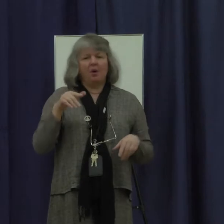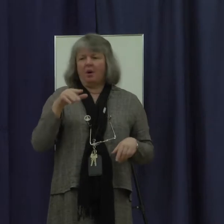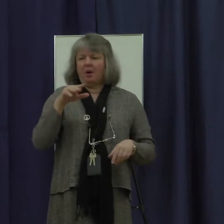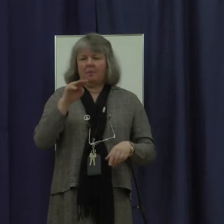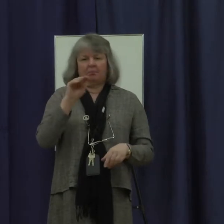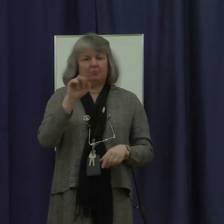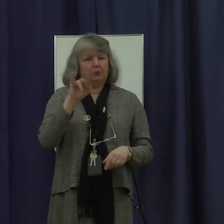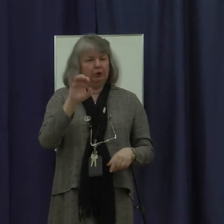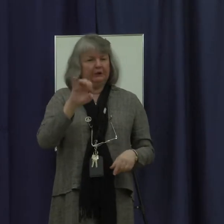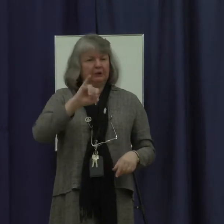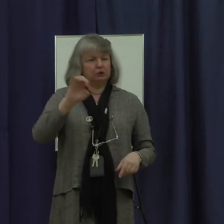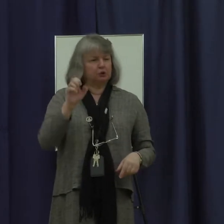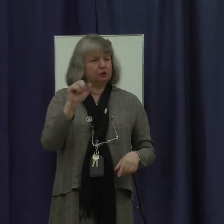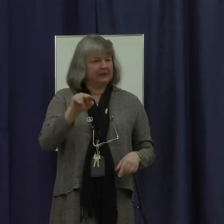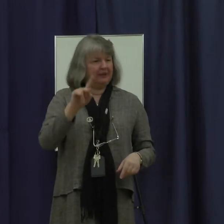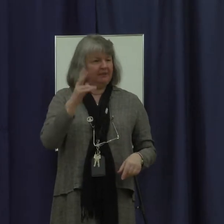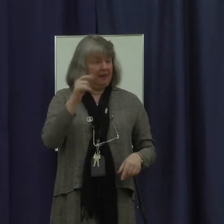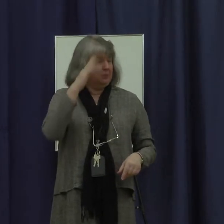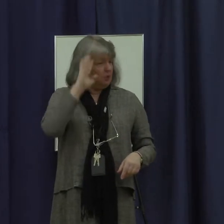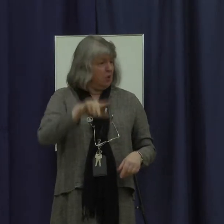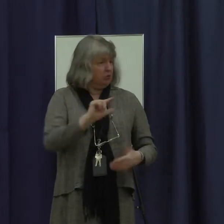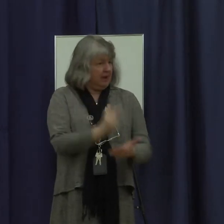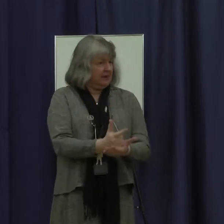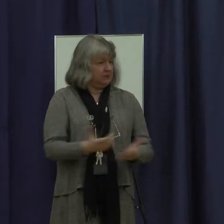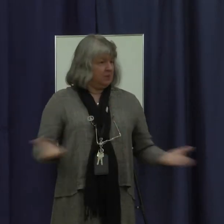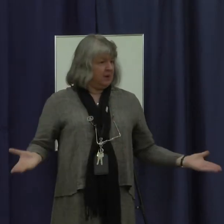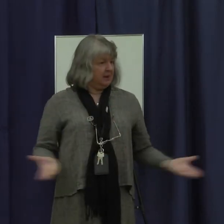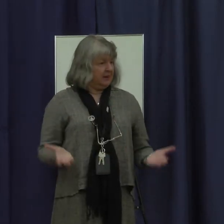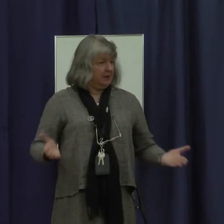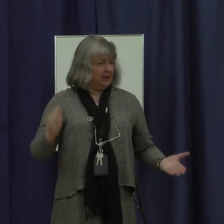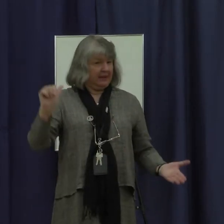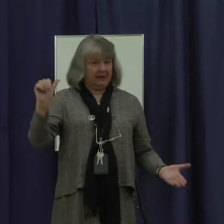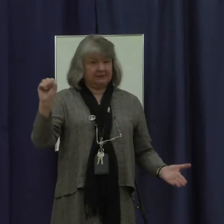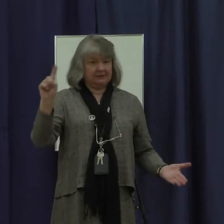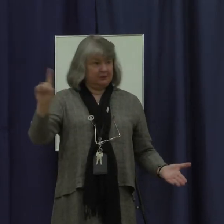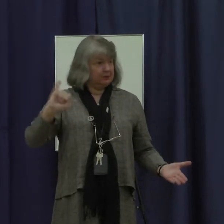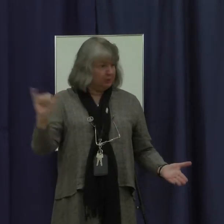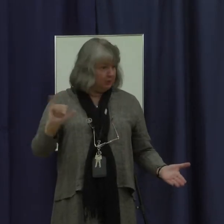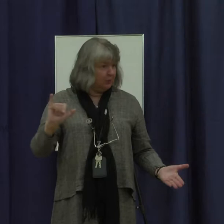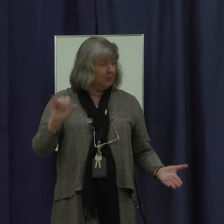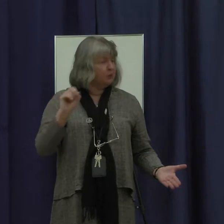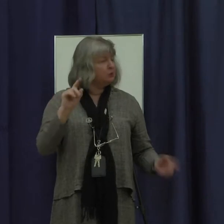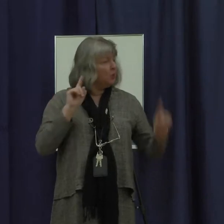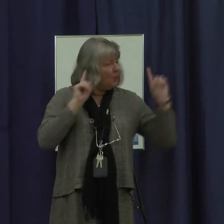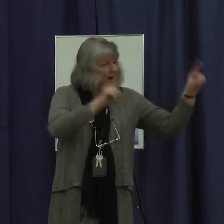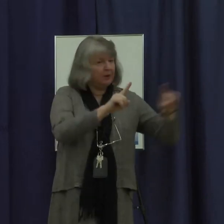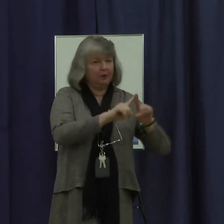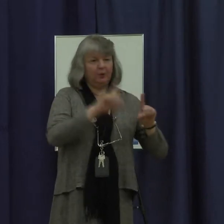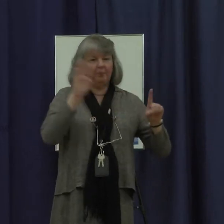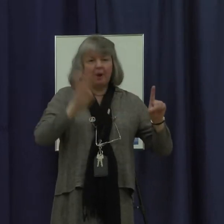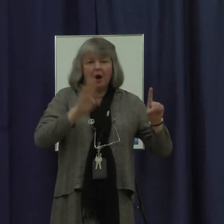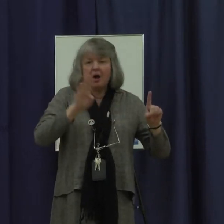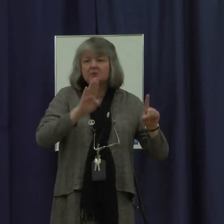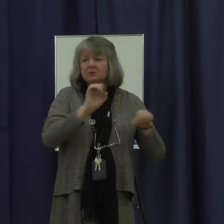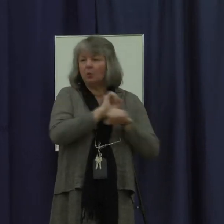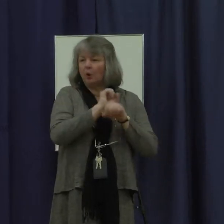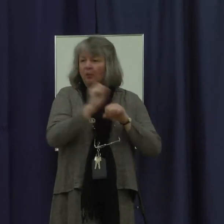you really wonderful, the Marie Jean Phillips. Well, you know that she graduated from here from American School for the Deaf. She